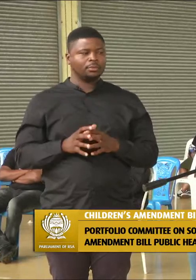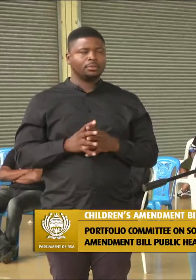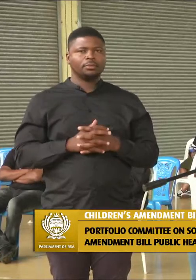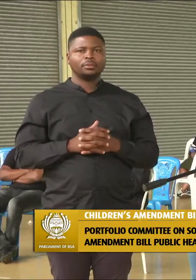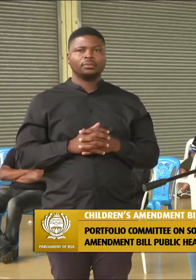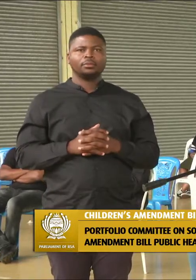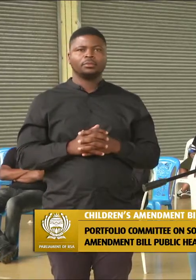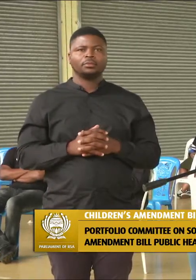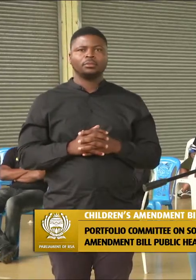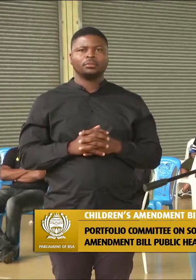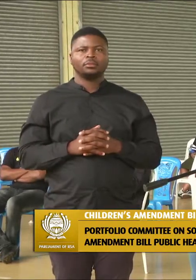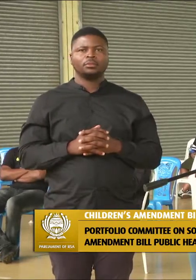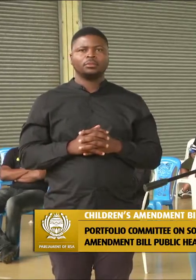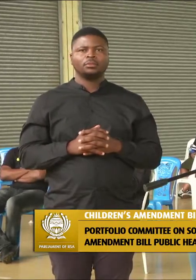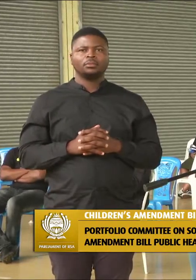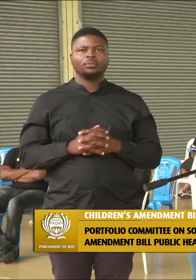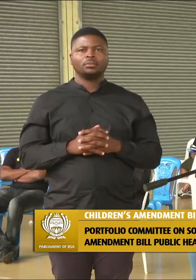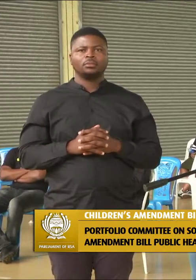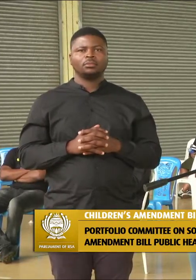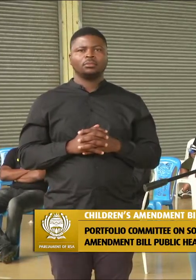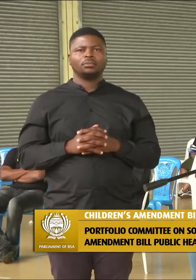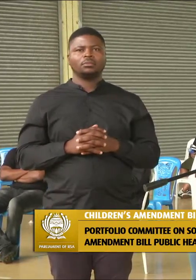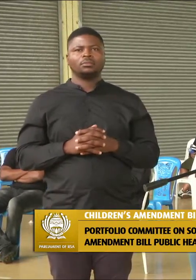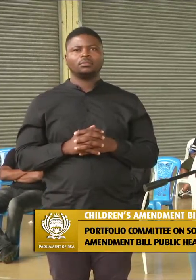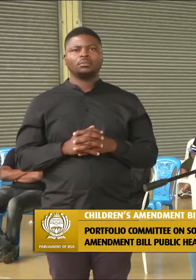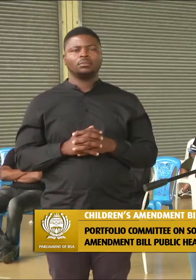izingubo zokuzivikela ku-COVID